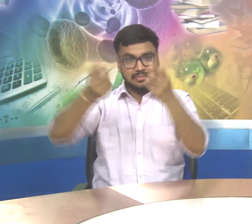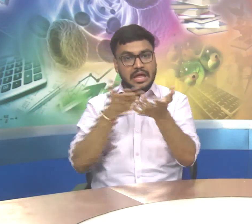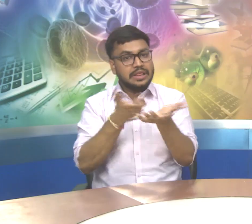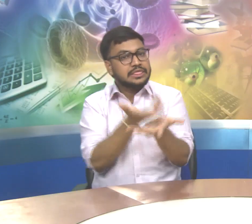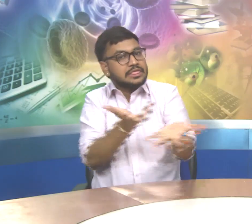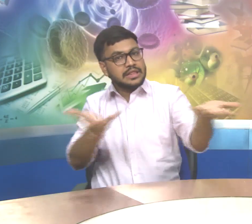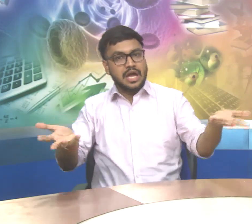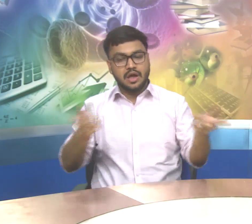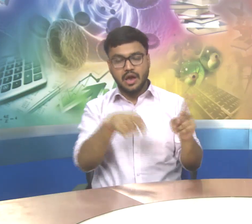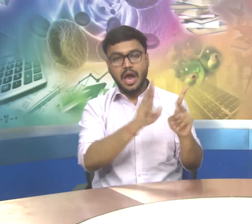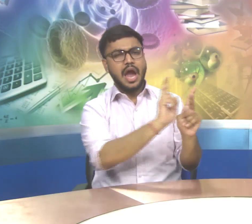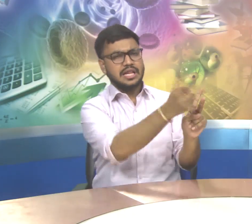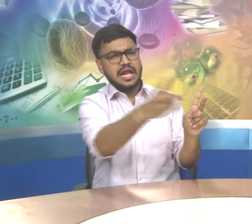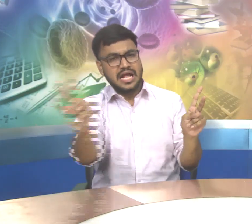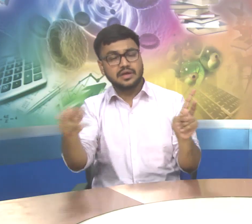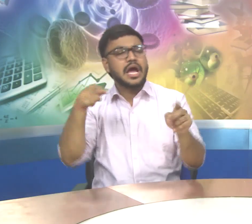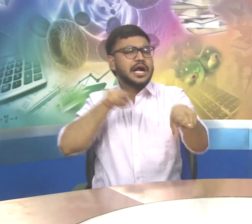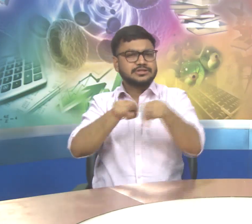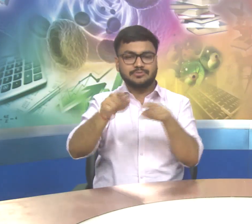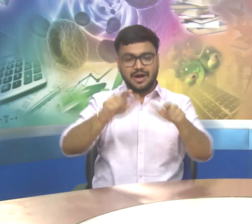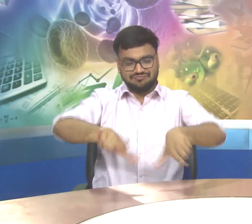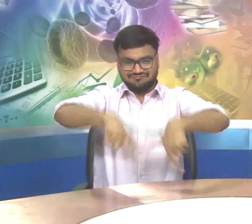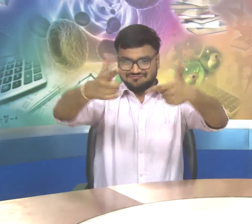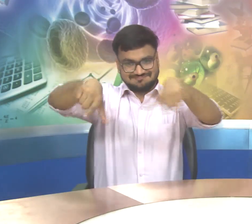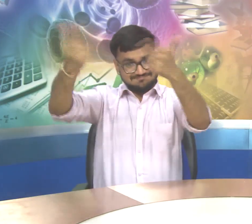overuse or excessive use of resources.